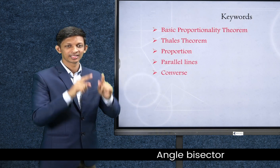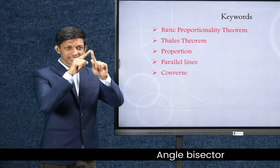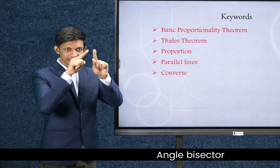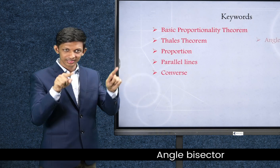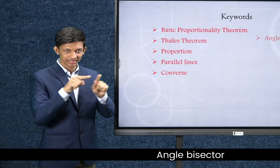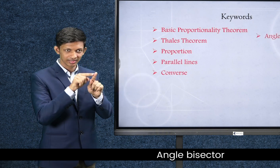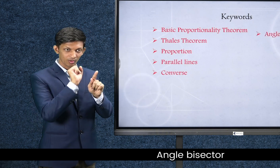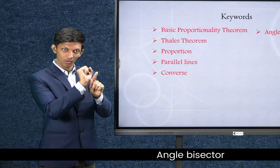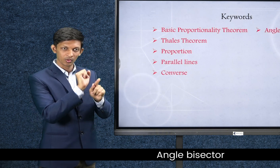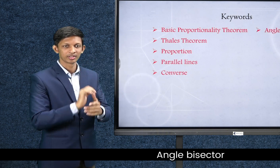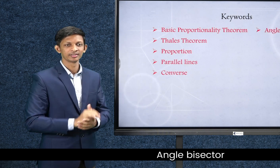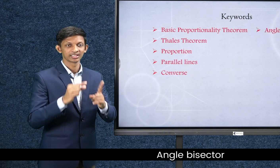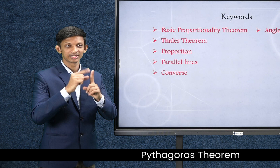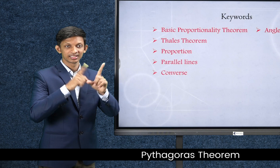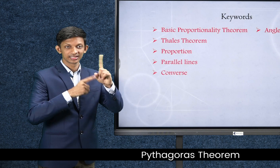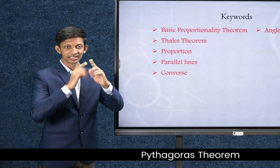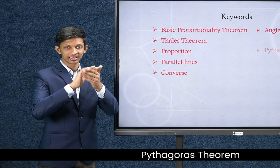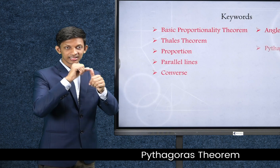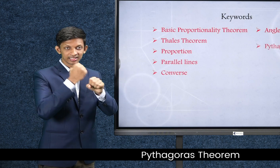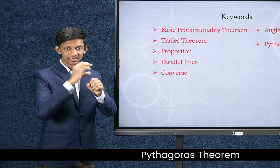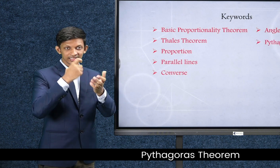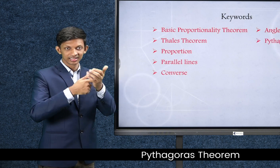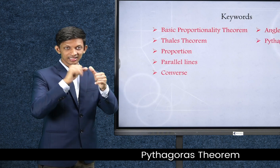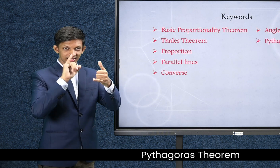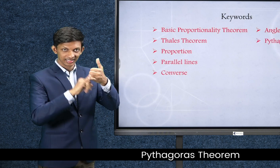angle bisector, Pythagoras theorem,